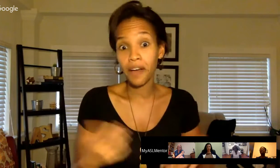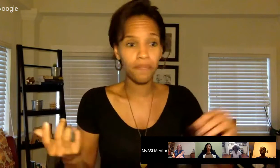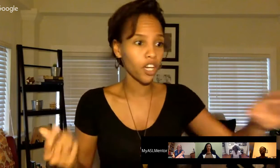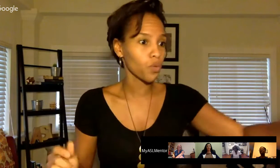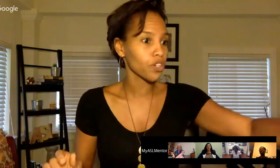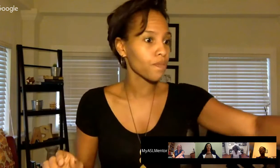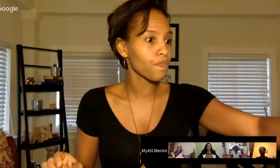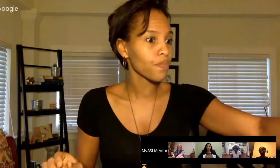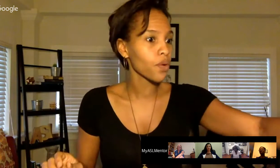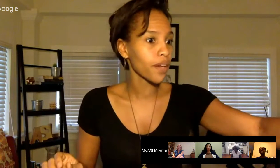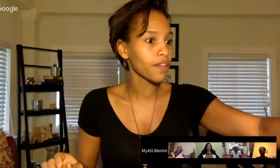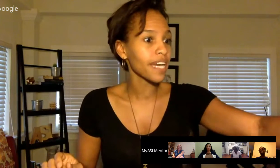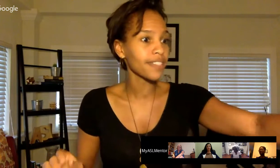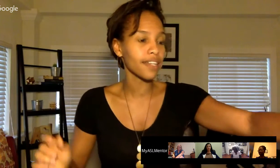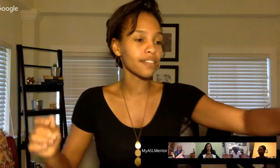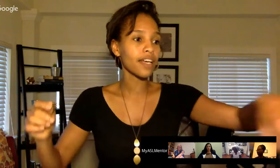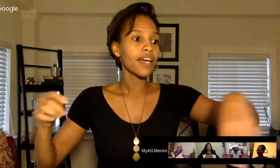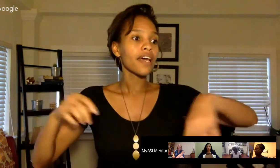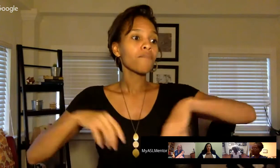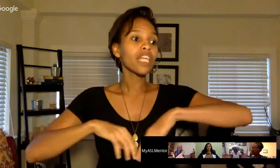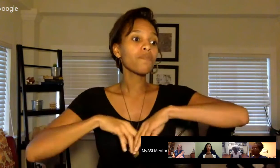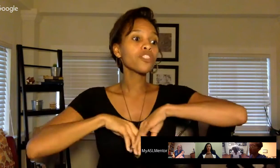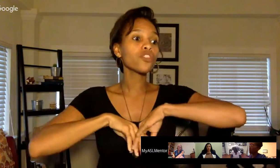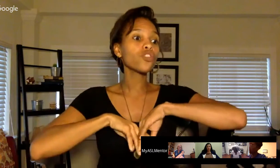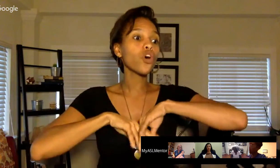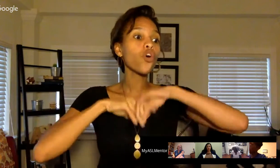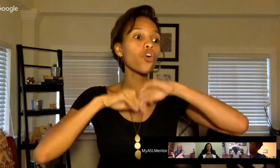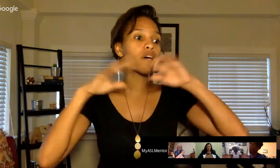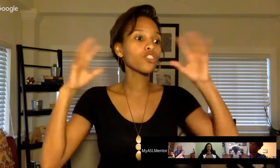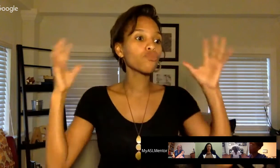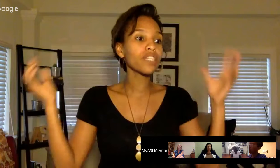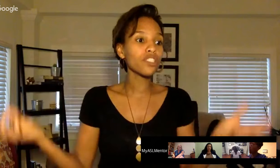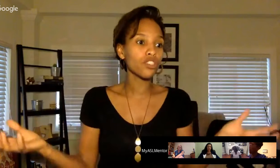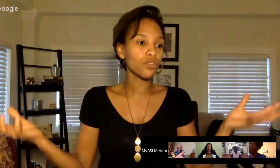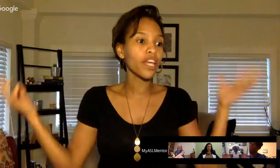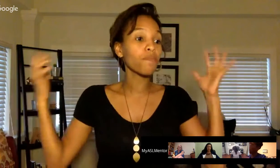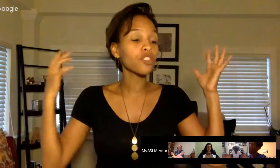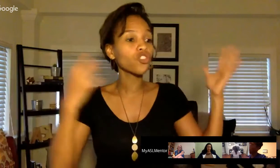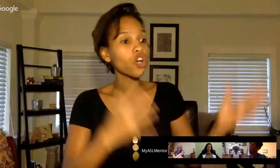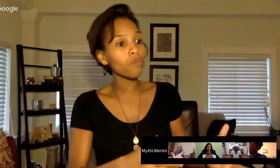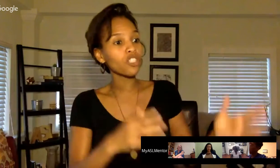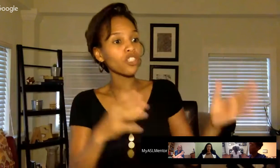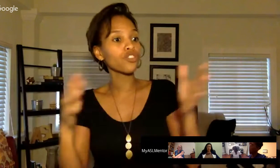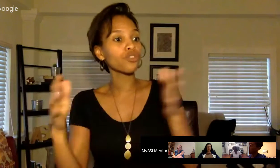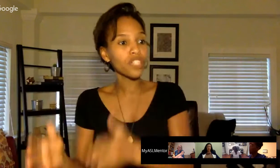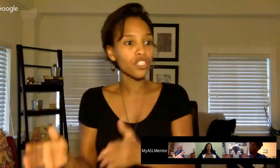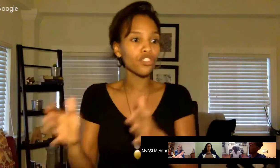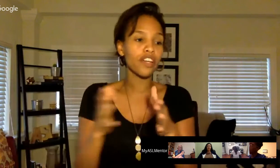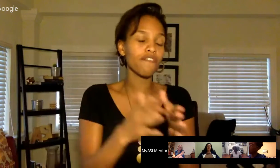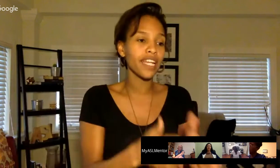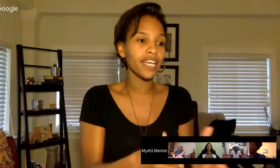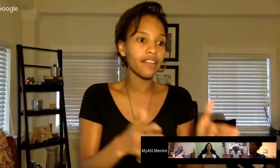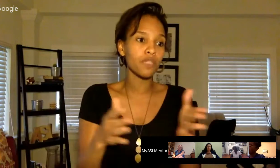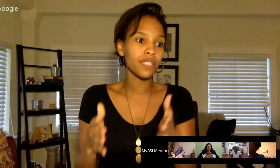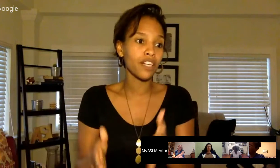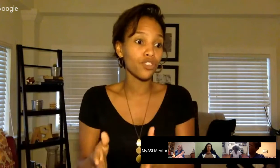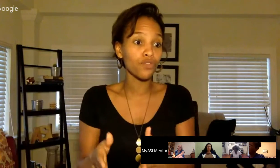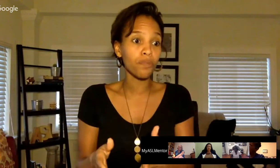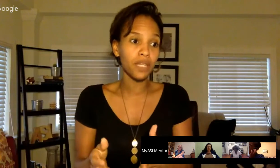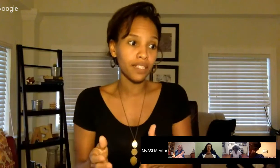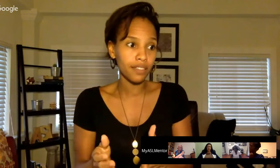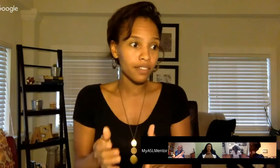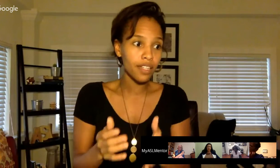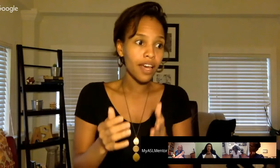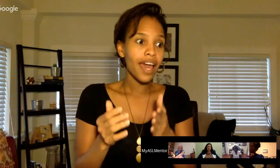Like that could work. Okay, next sentence. But they put so much research. They put so much into research and vetting these